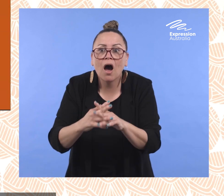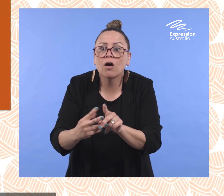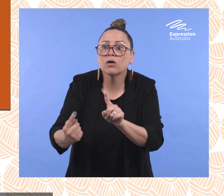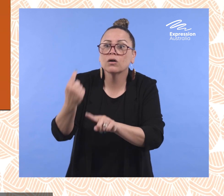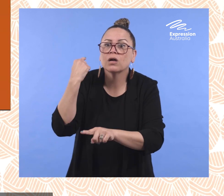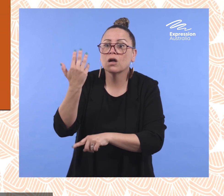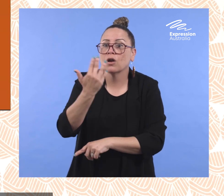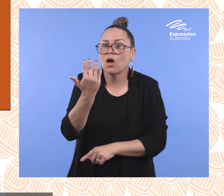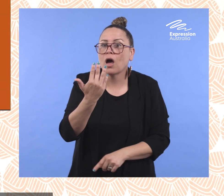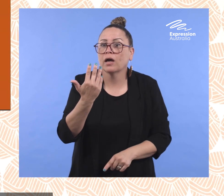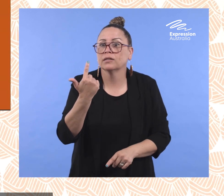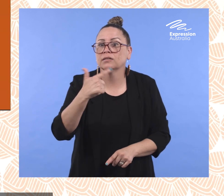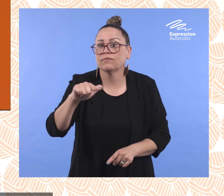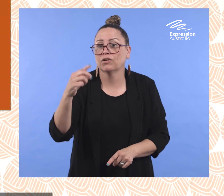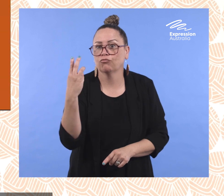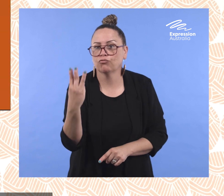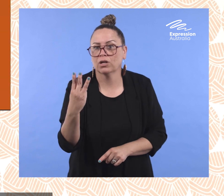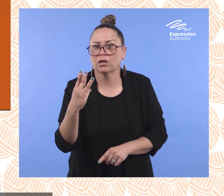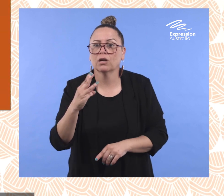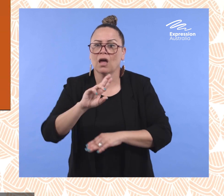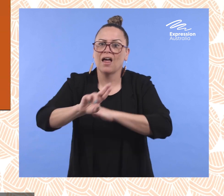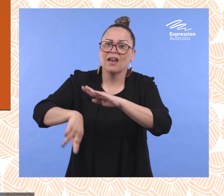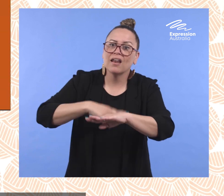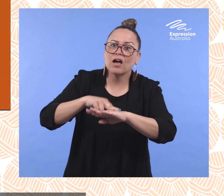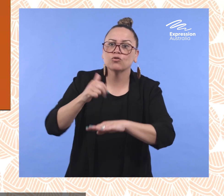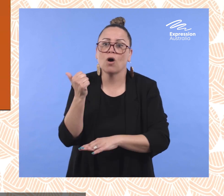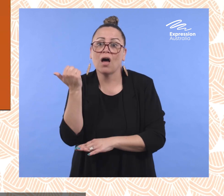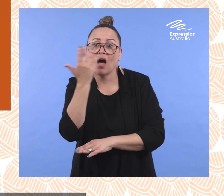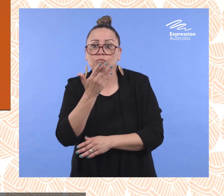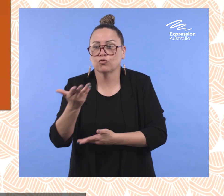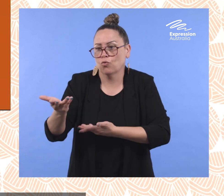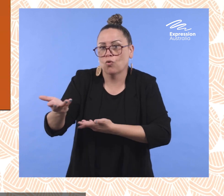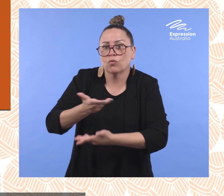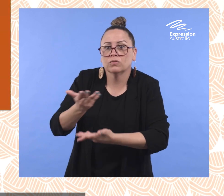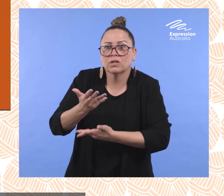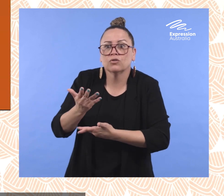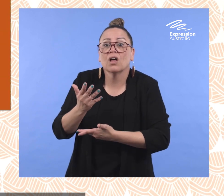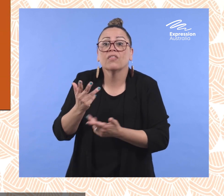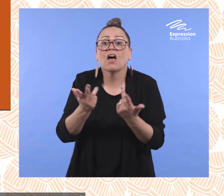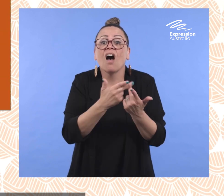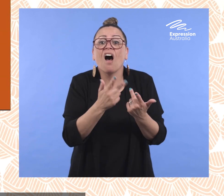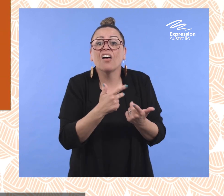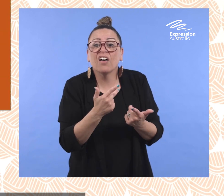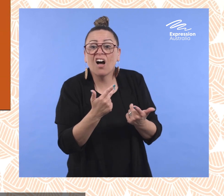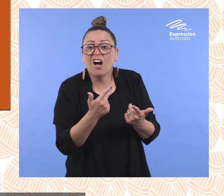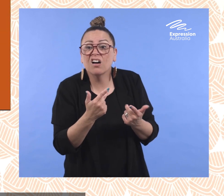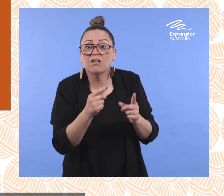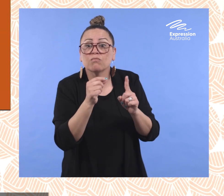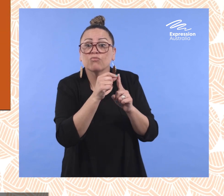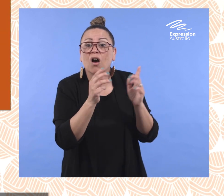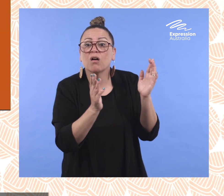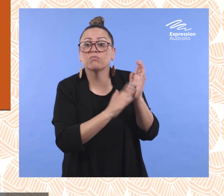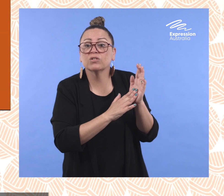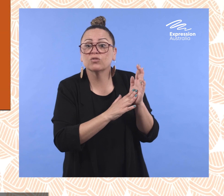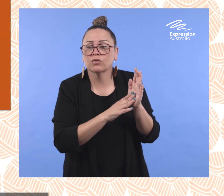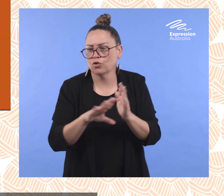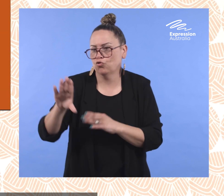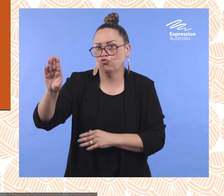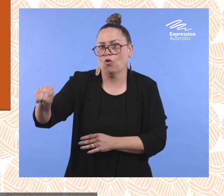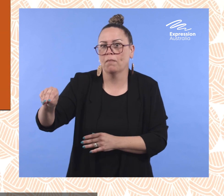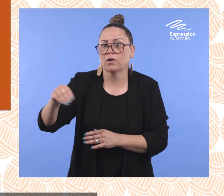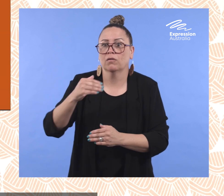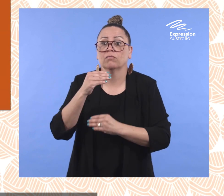lesson. Back in 1973, Gough Whitlam established the National Aboriginal Consultative Committee until Malcolm Fraser got rid of that. And he replaced